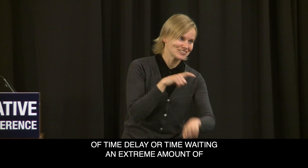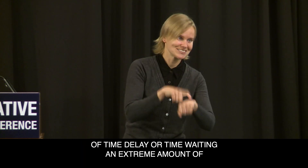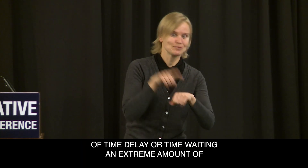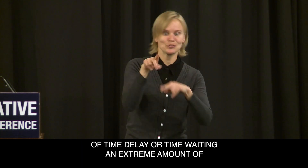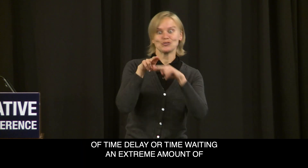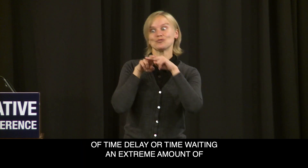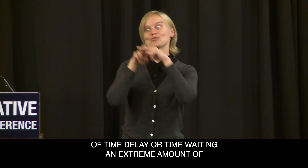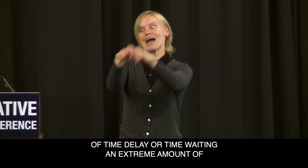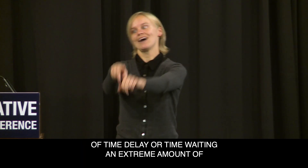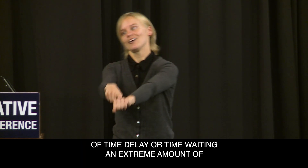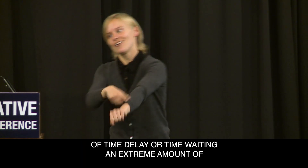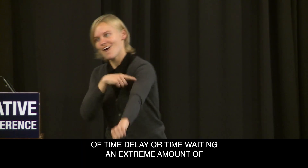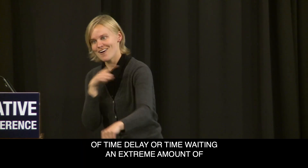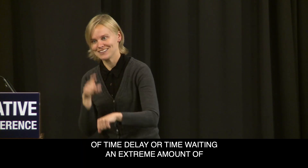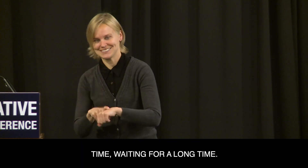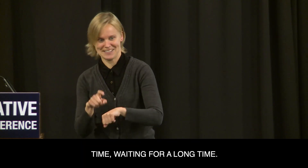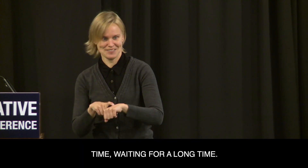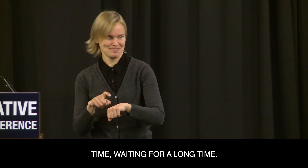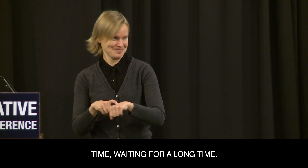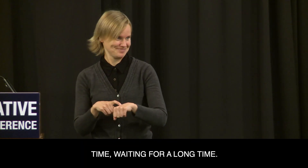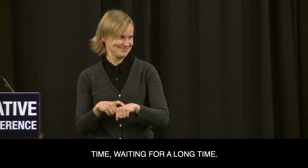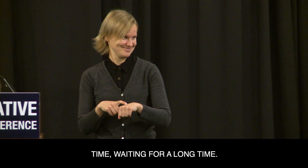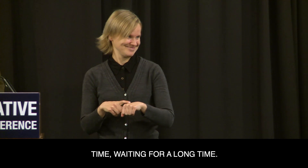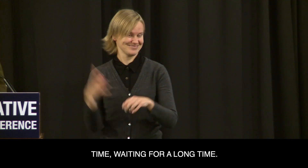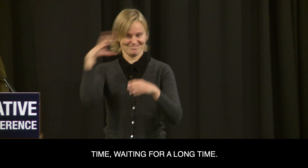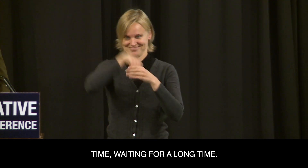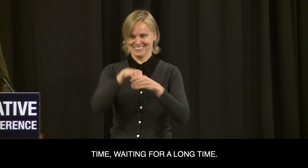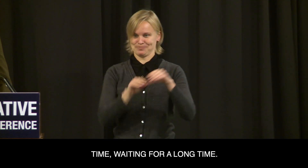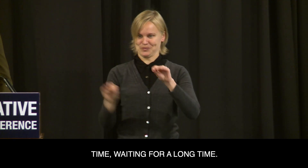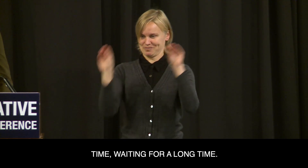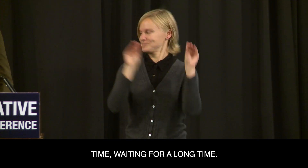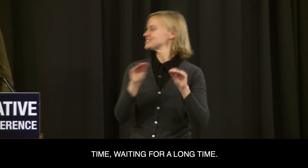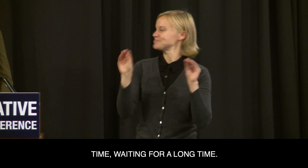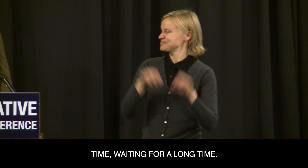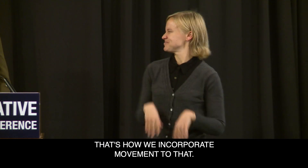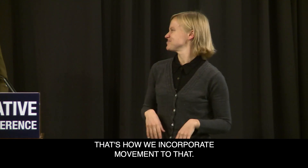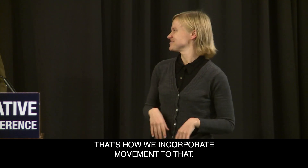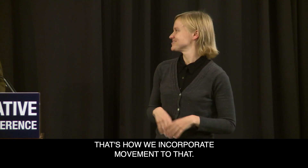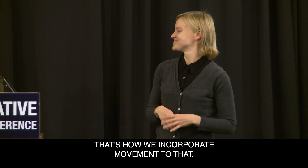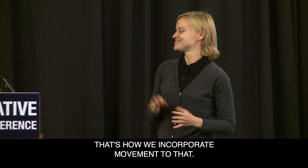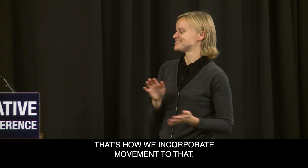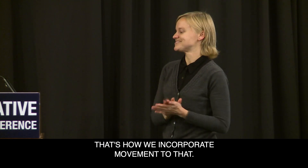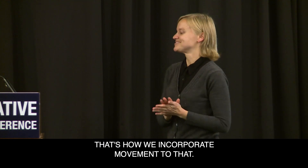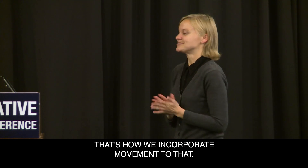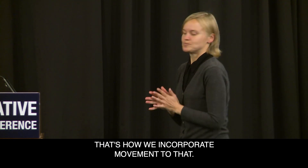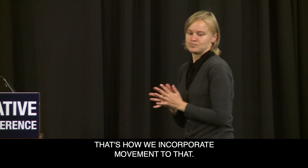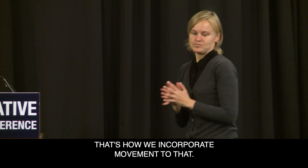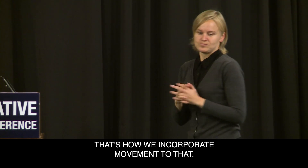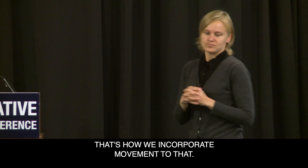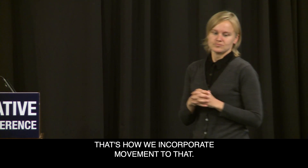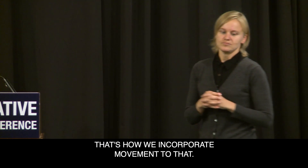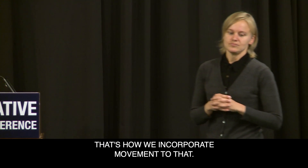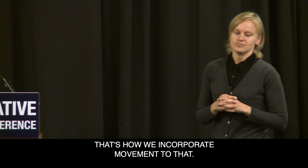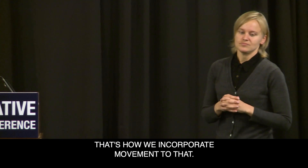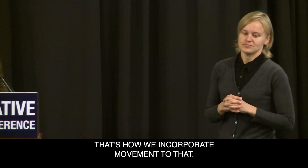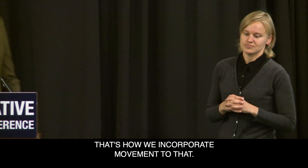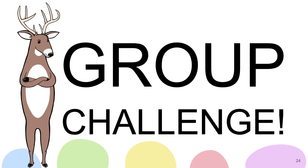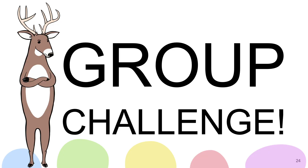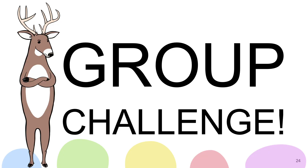an extreme amount of time, waiting for an extreme long time. That's how we incorporate movement to that.